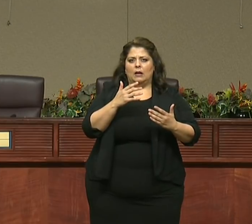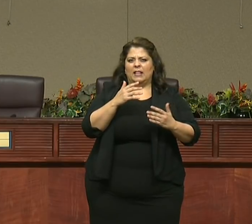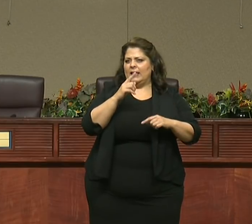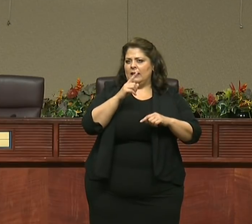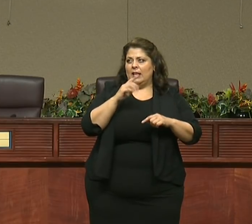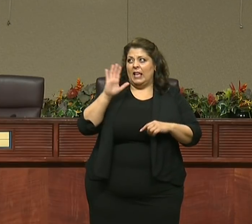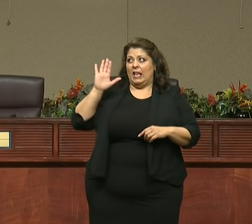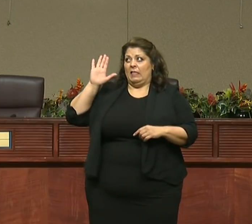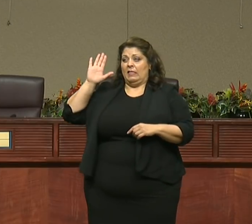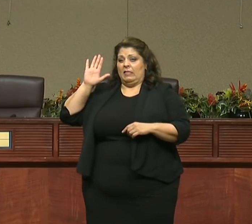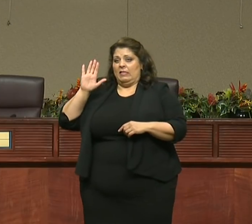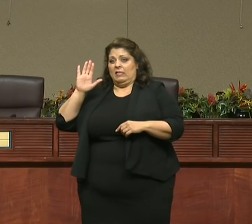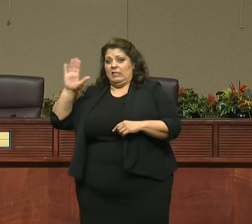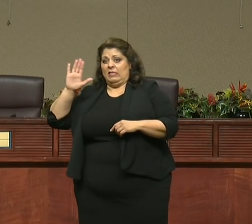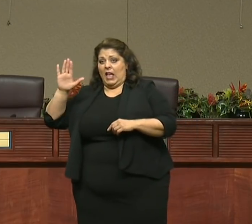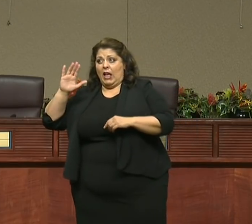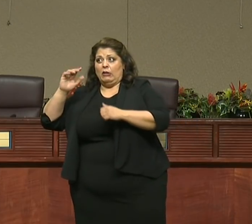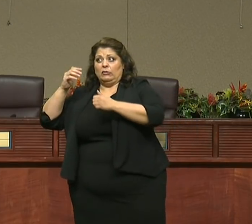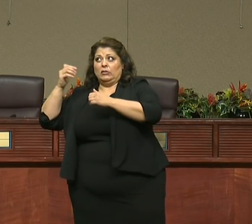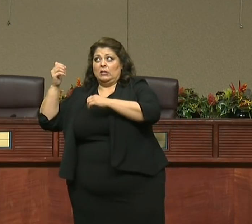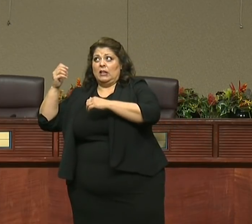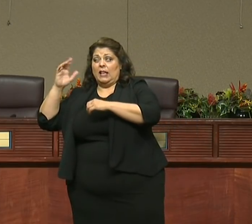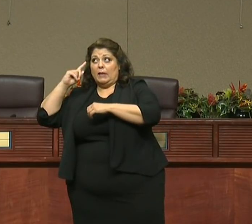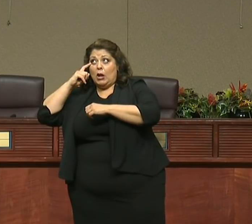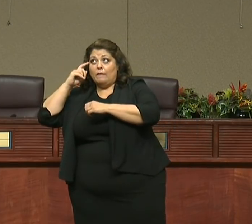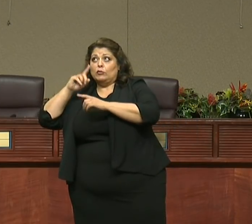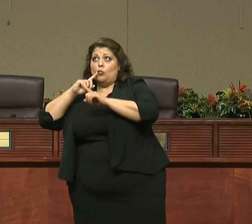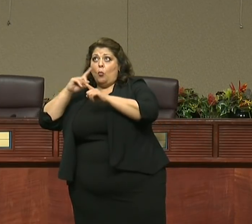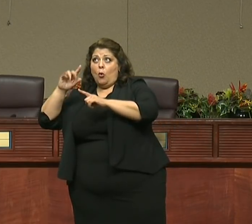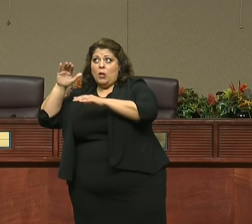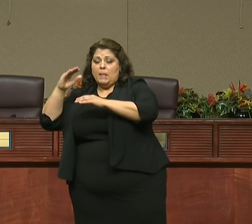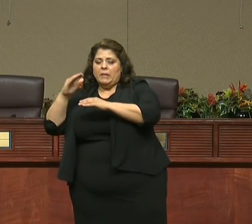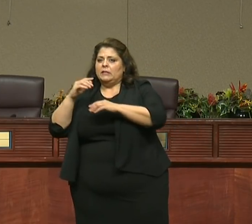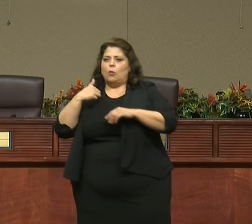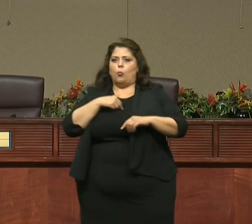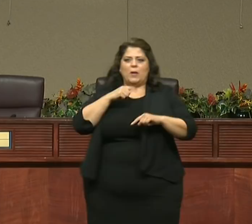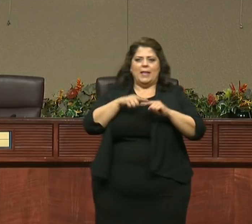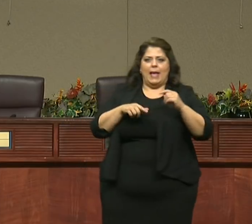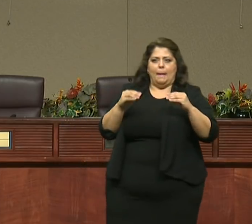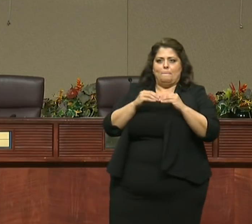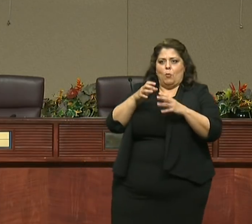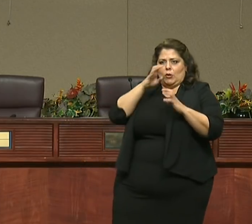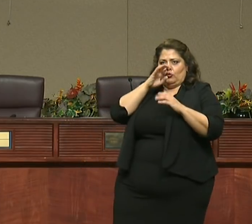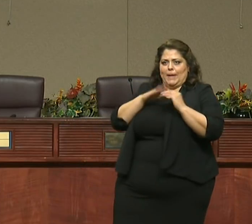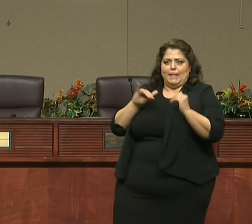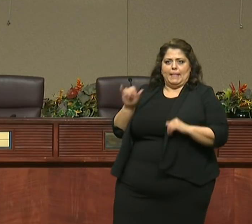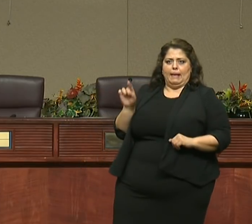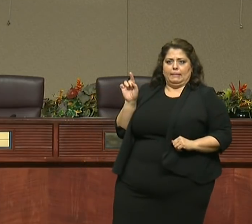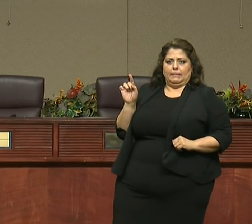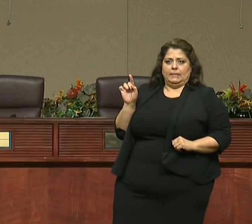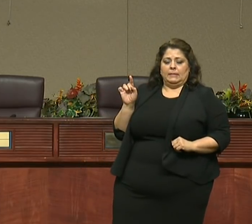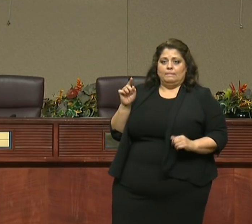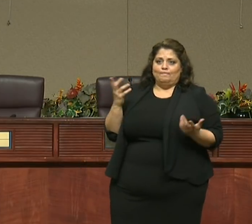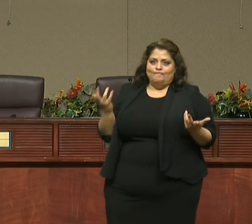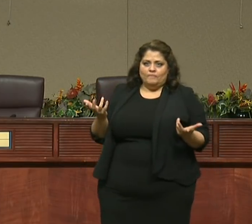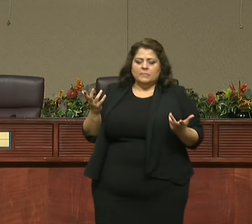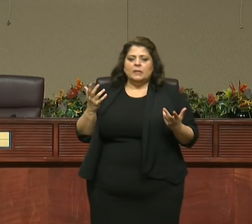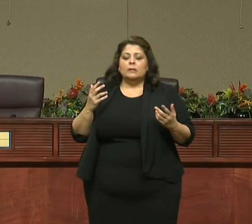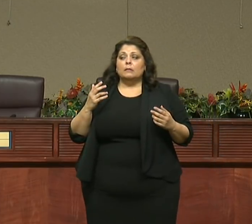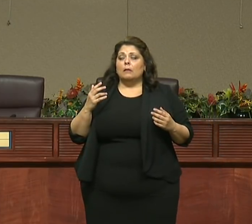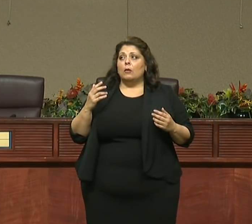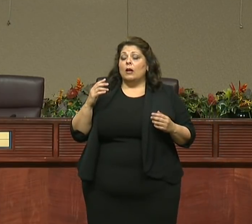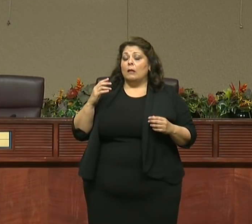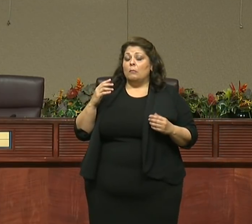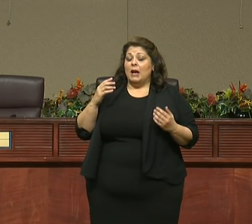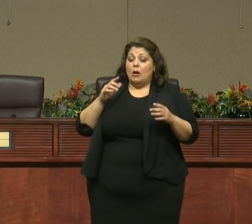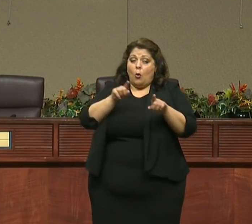those codified in the governor's order. Having said that, however, though, we have to